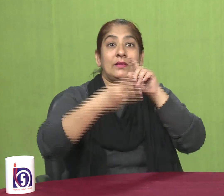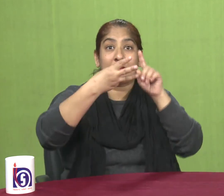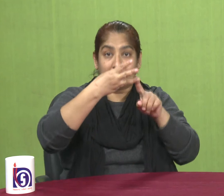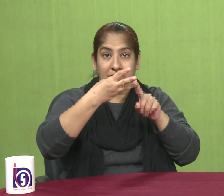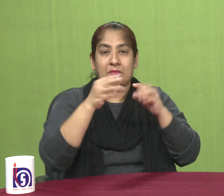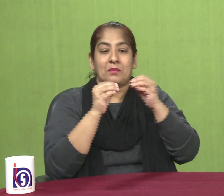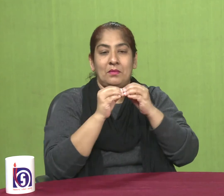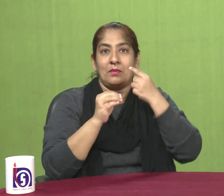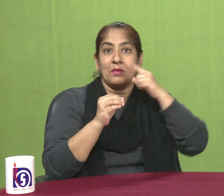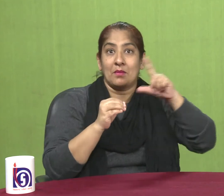Bill of lading,